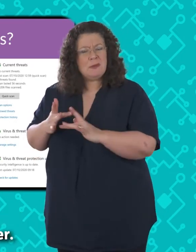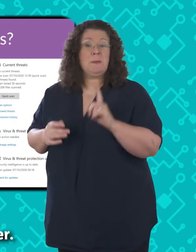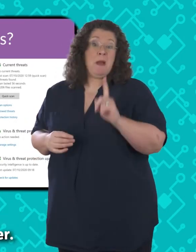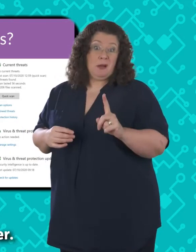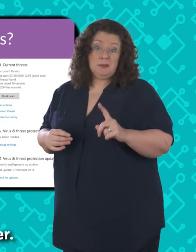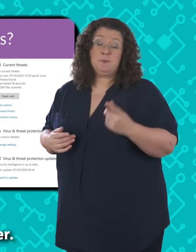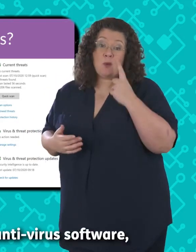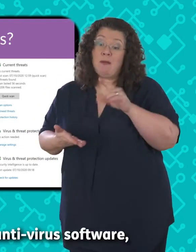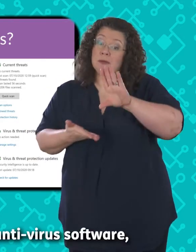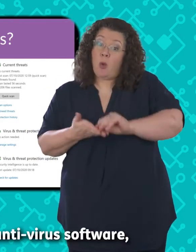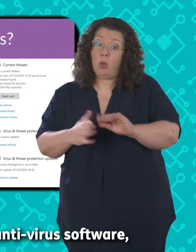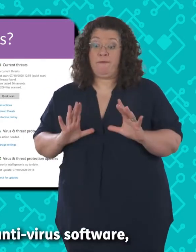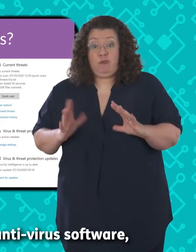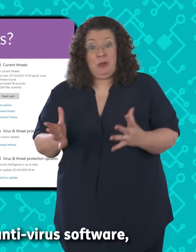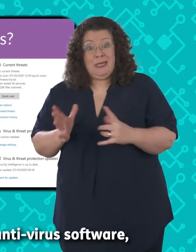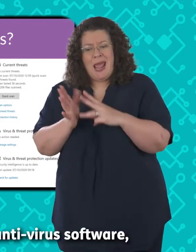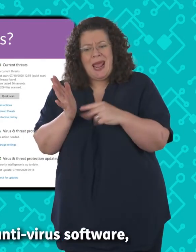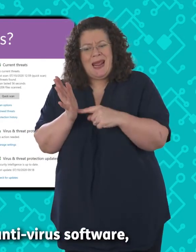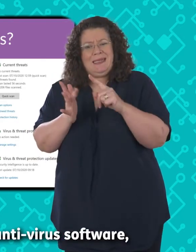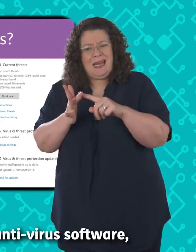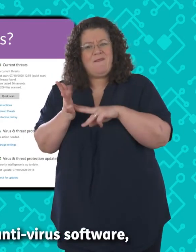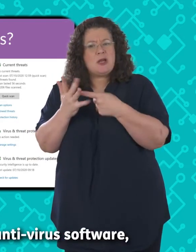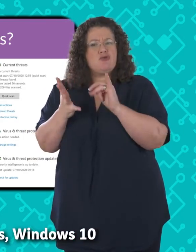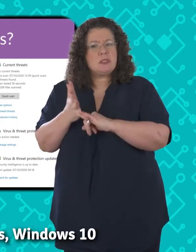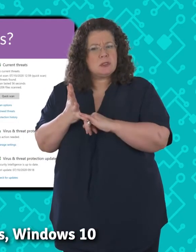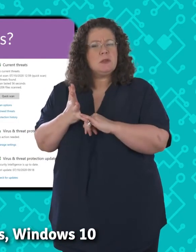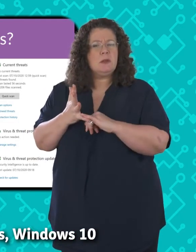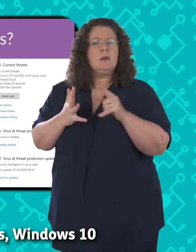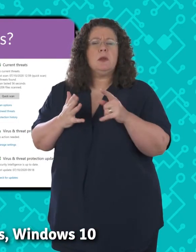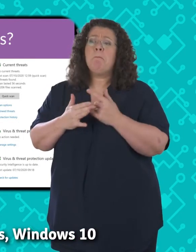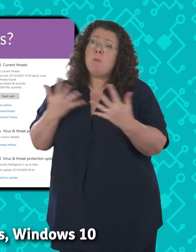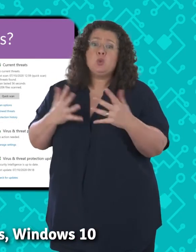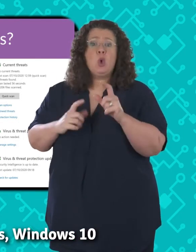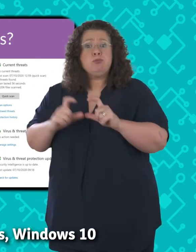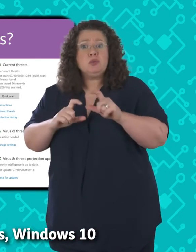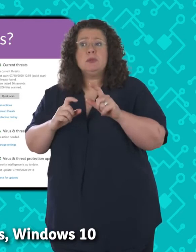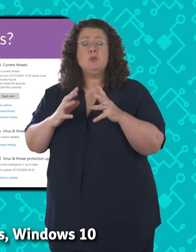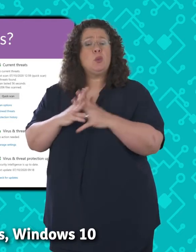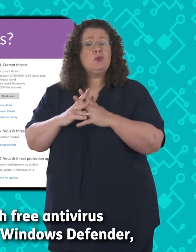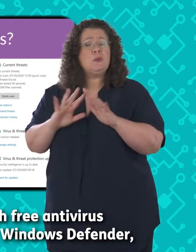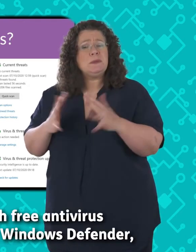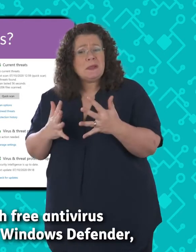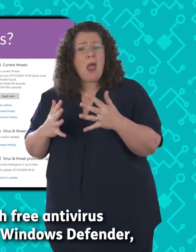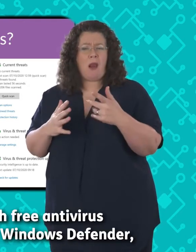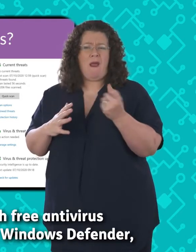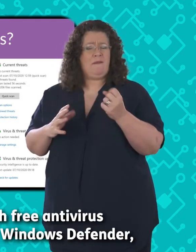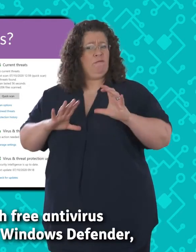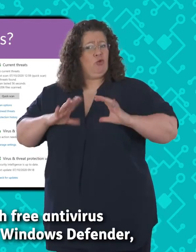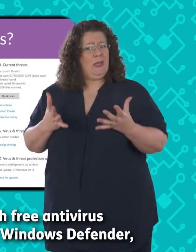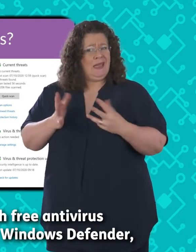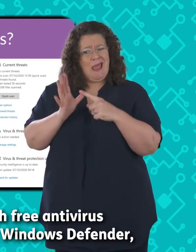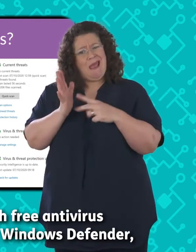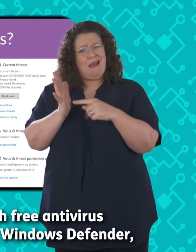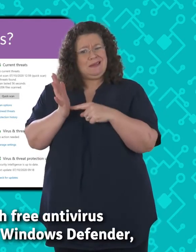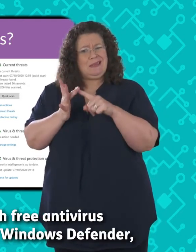However, you can download free antivirus software, but most computers, Windows 10 computers, come with